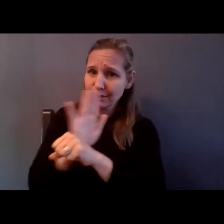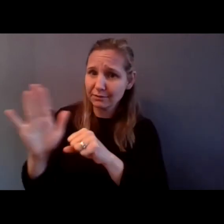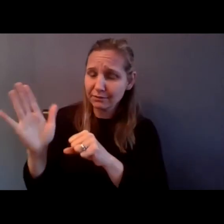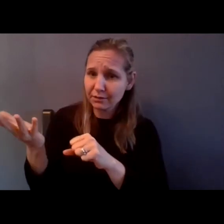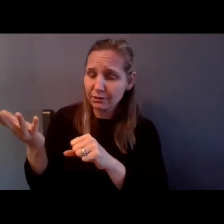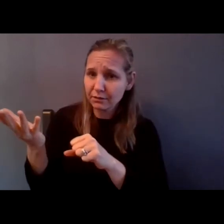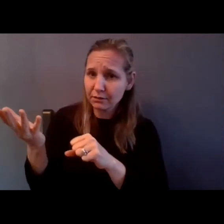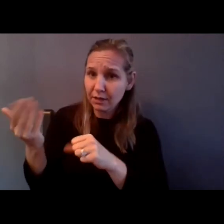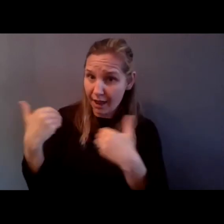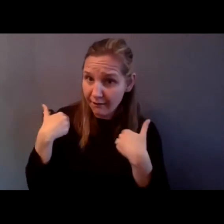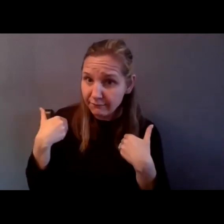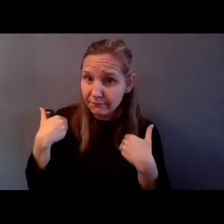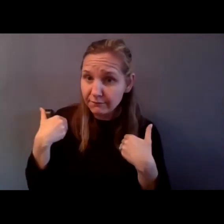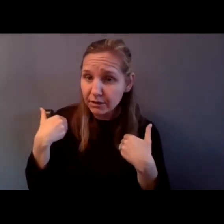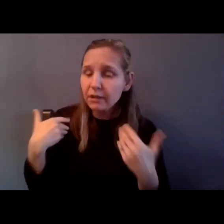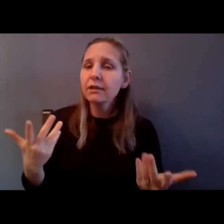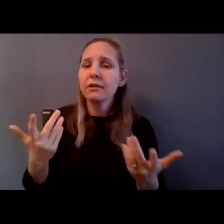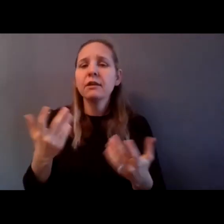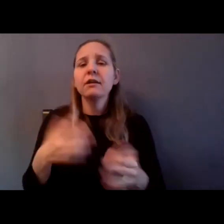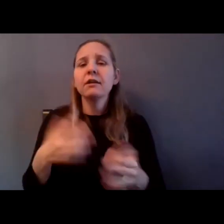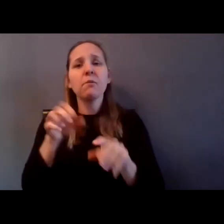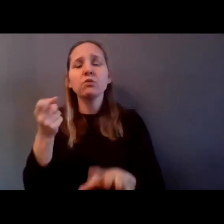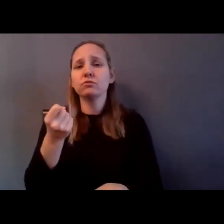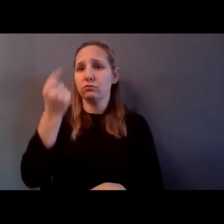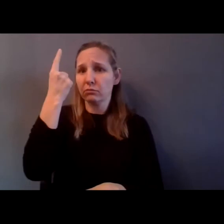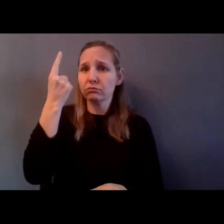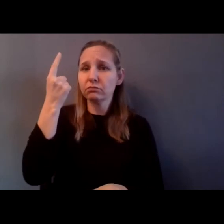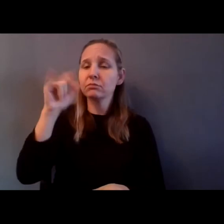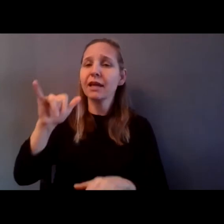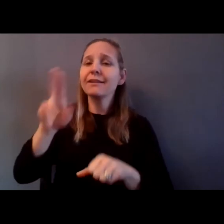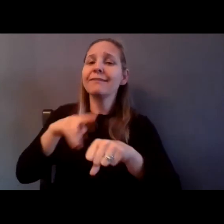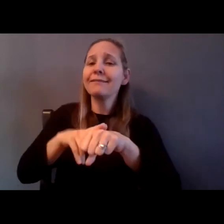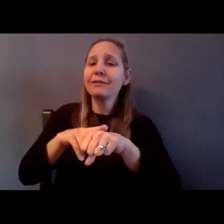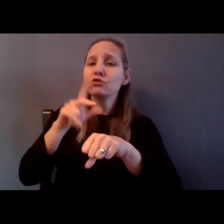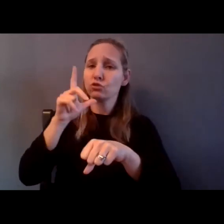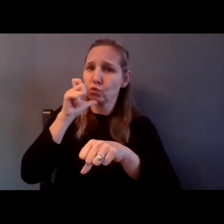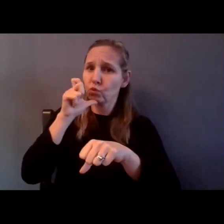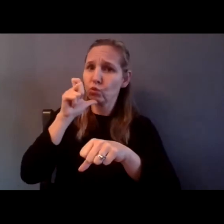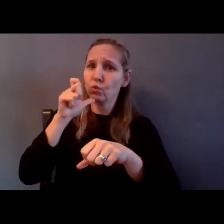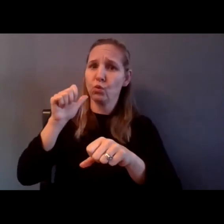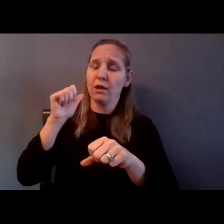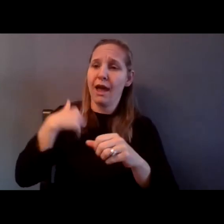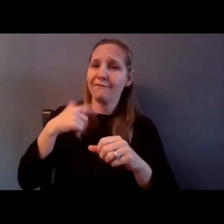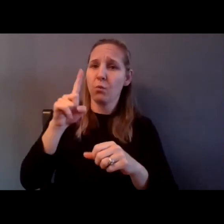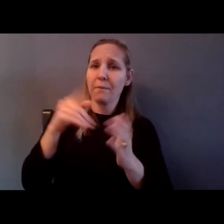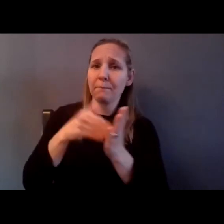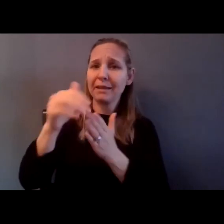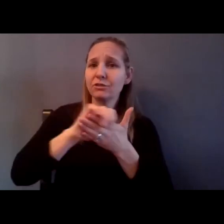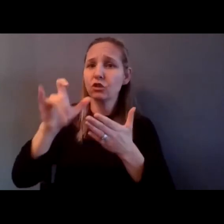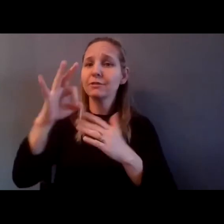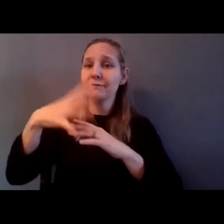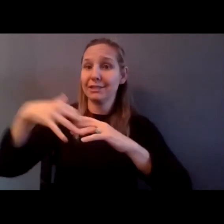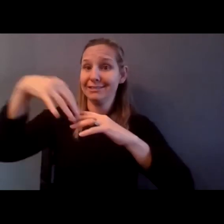to understand that in nations that are doing billion-dollar levels of Indigenous economic